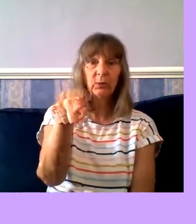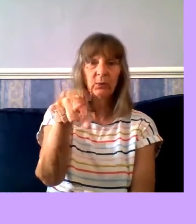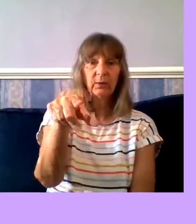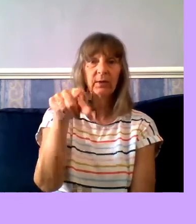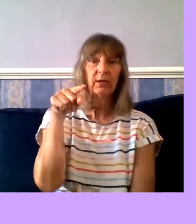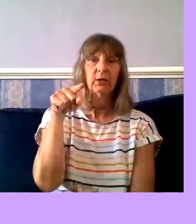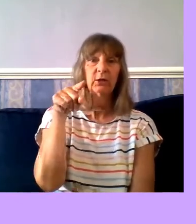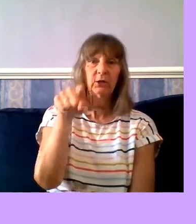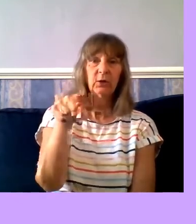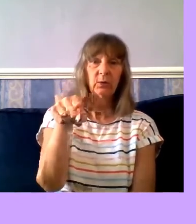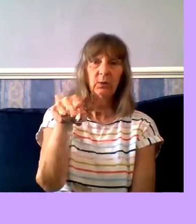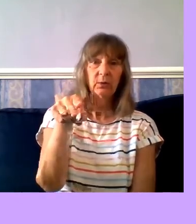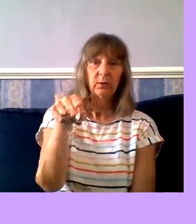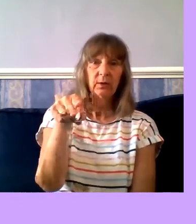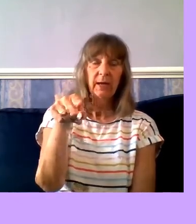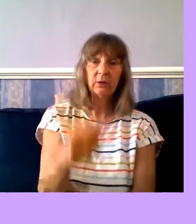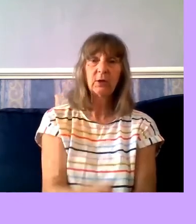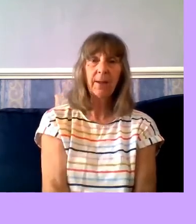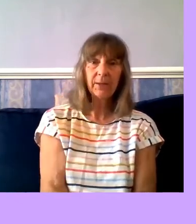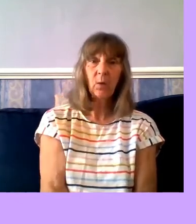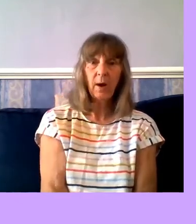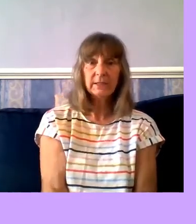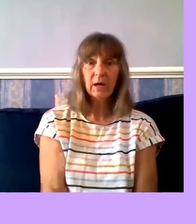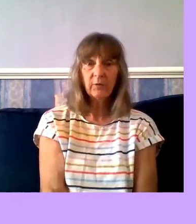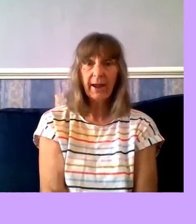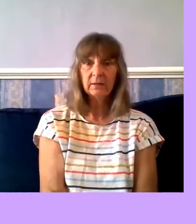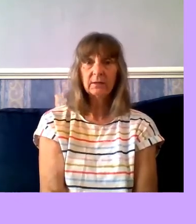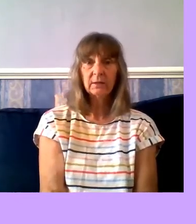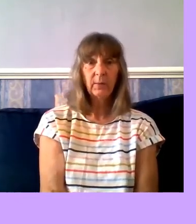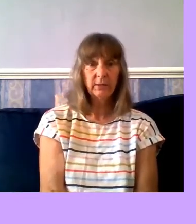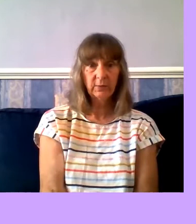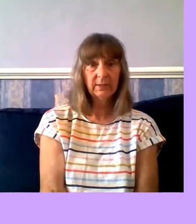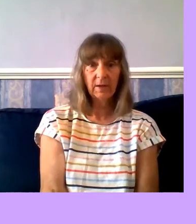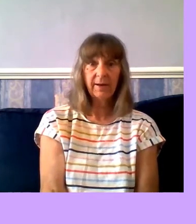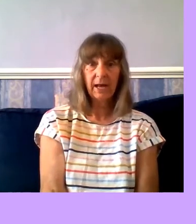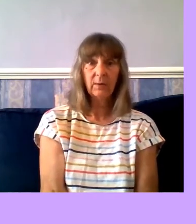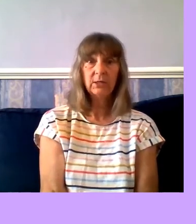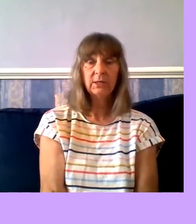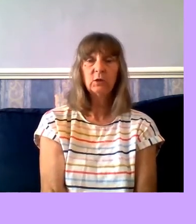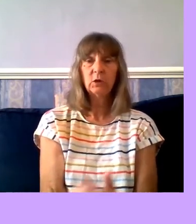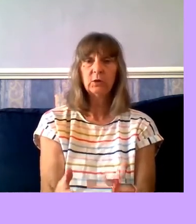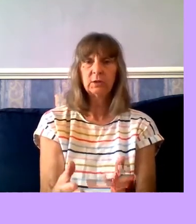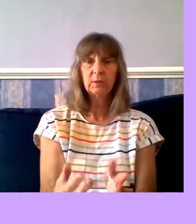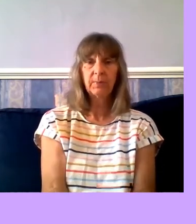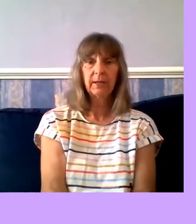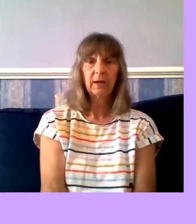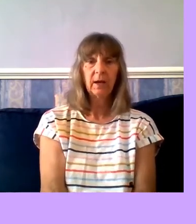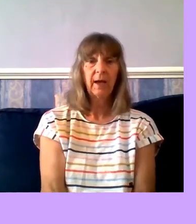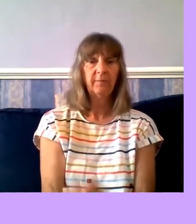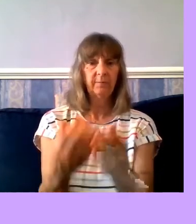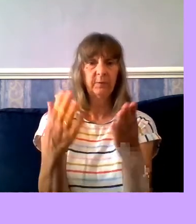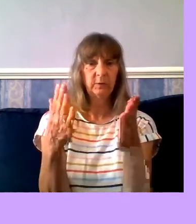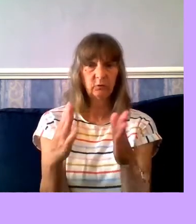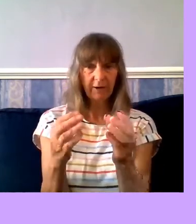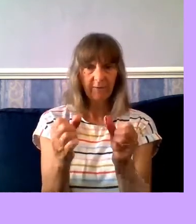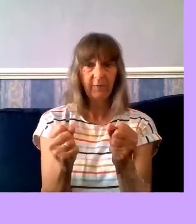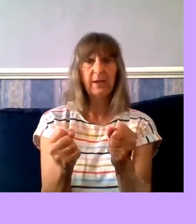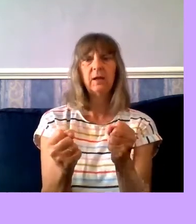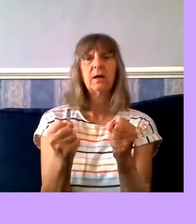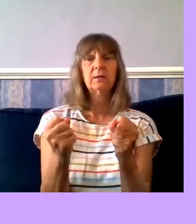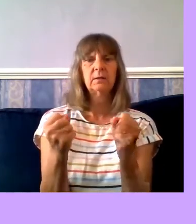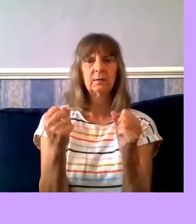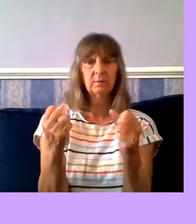You. You. And you can be quite direct when doing sign language. It's good to be have